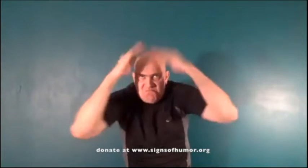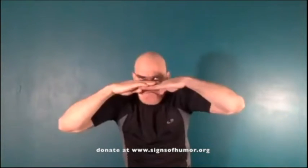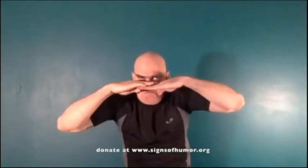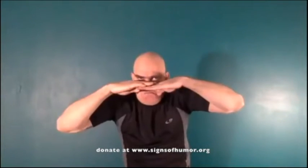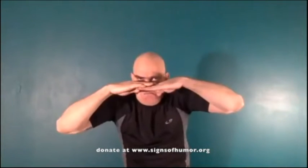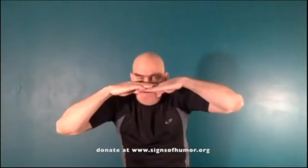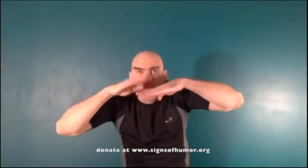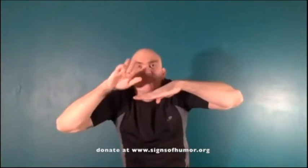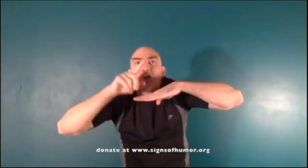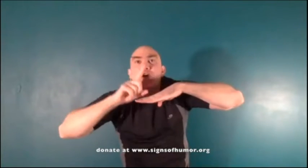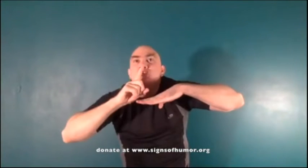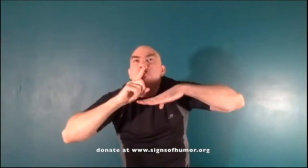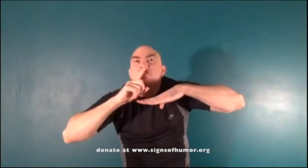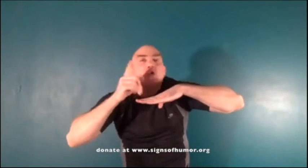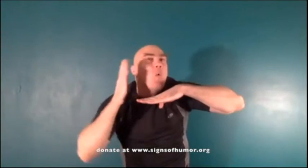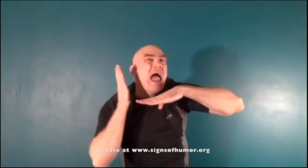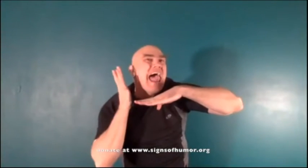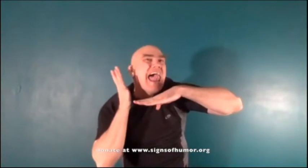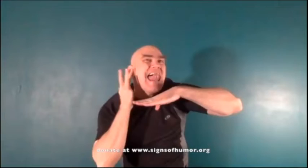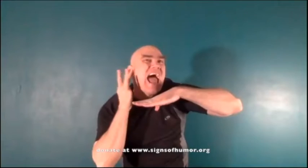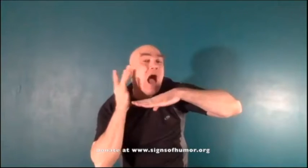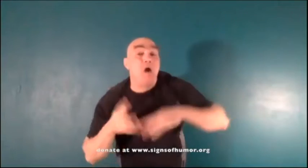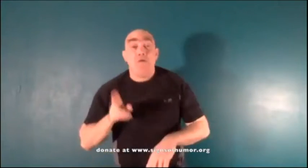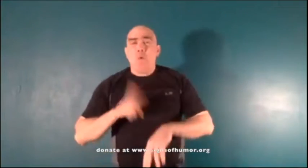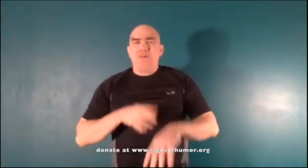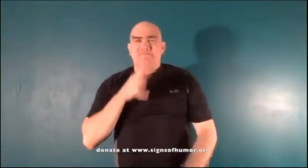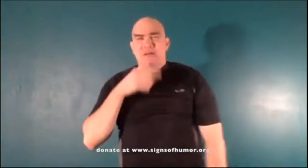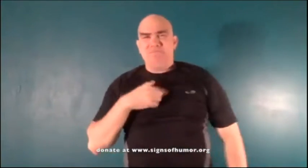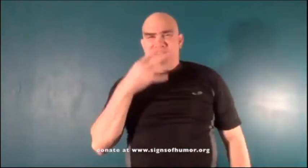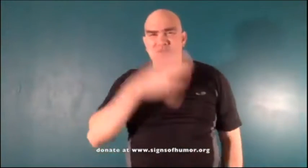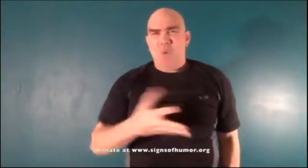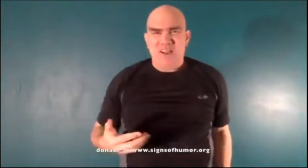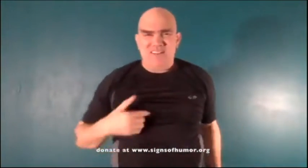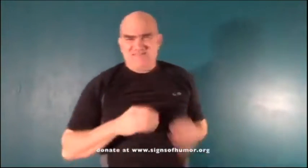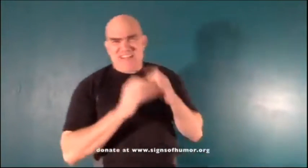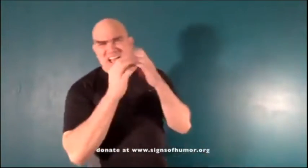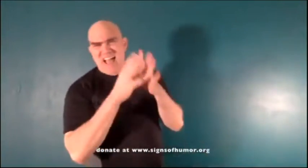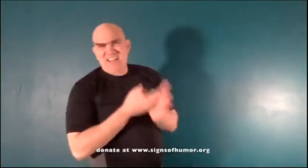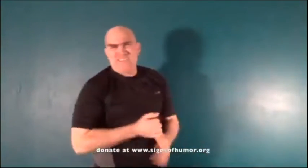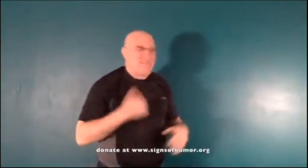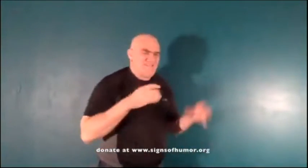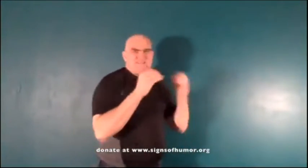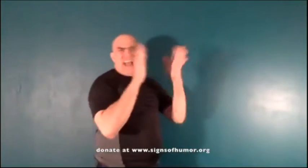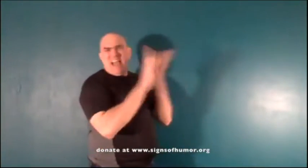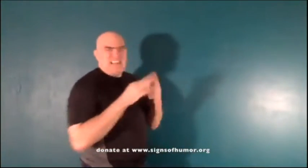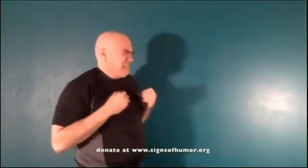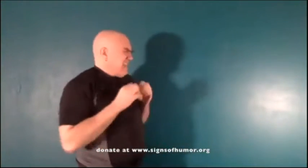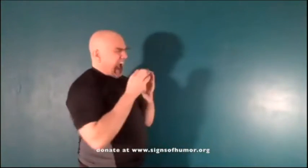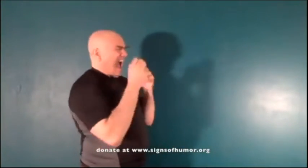when you don't expect them, that's what we saw. 2 ears coming over the top of the table telling us to be quiet.